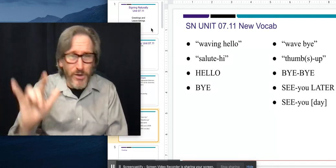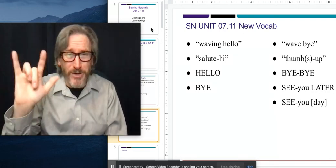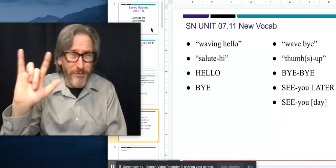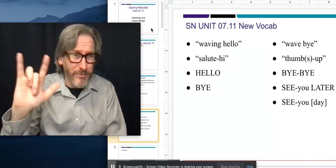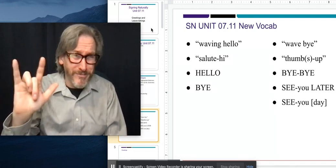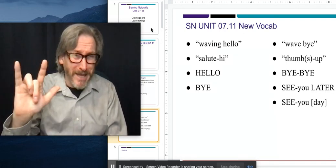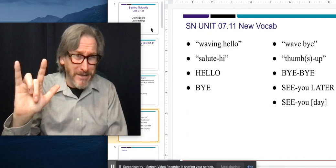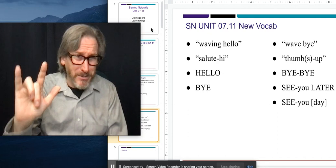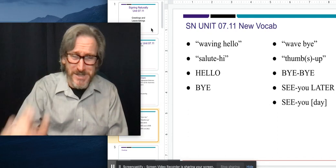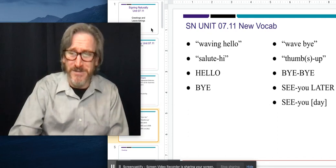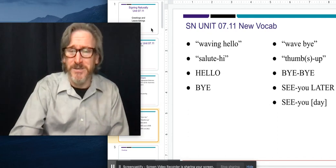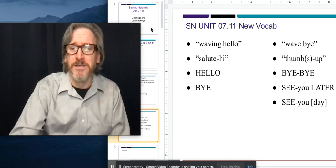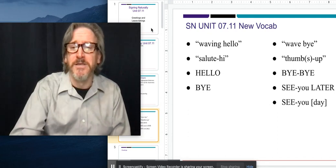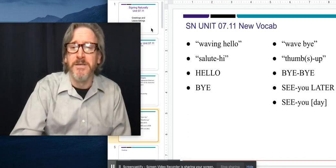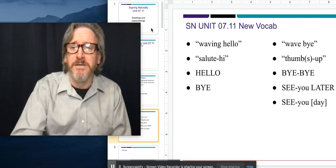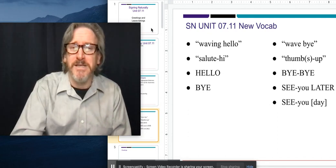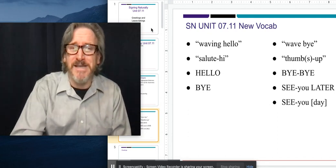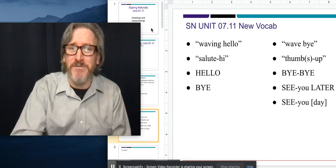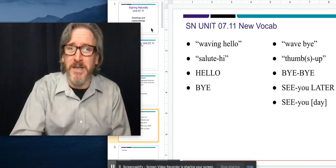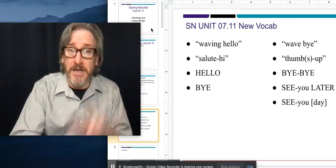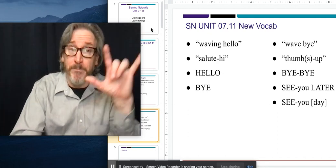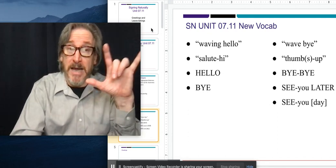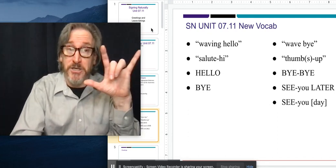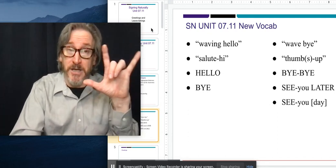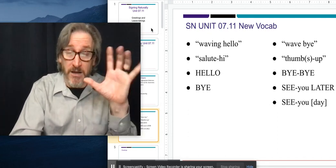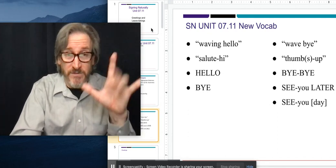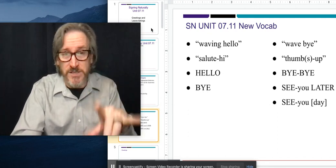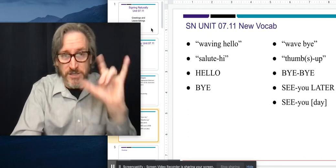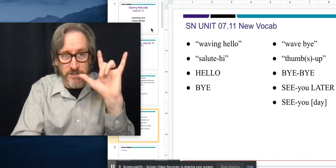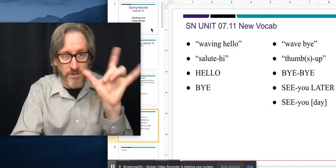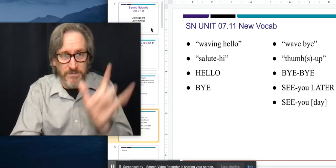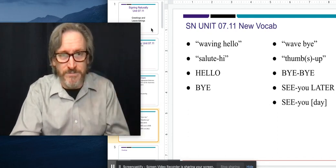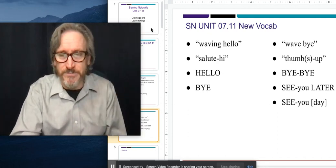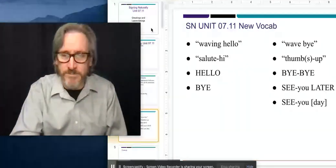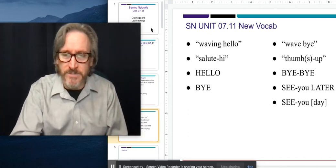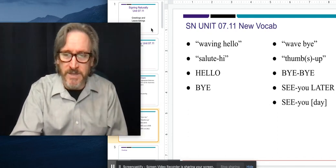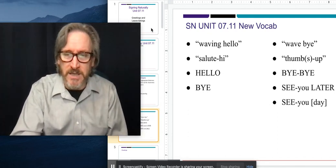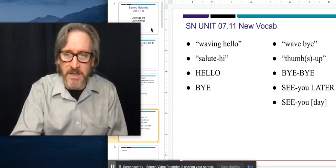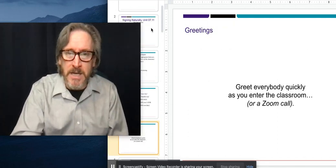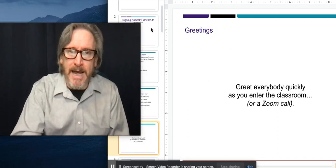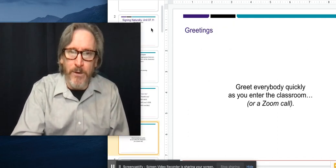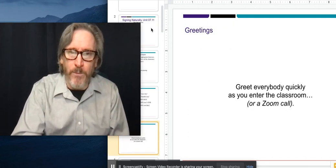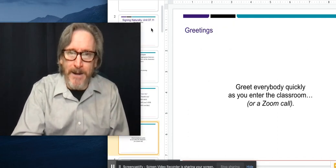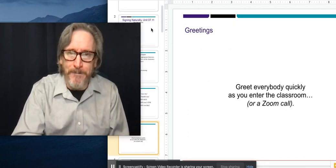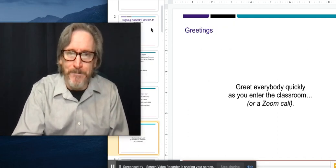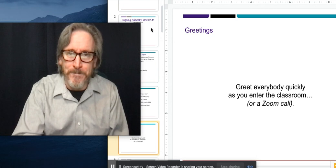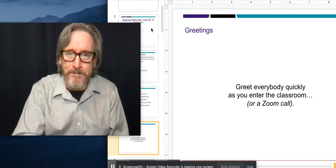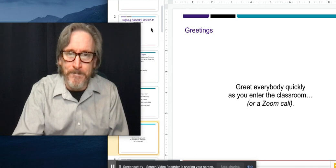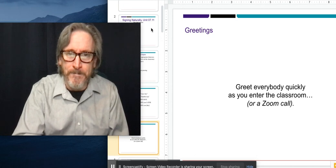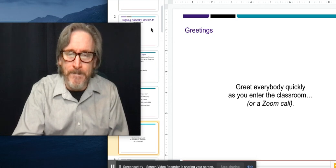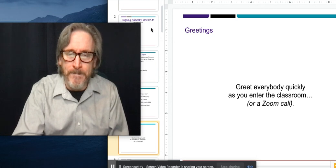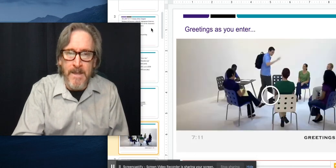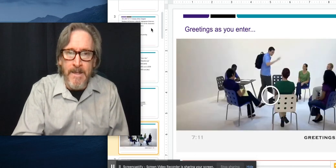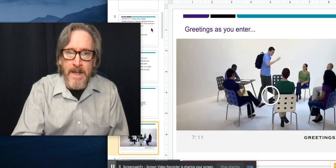love you if you like the person. Doesn't have to be like passionate love. It's just sort of hi-yo-bye.